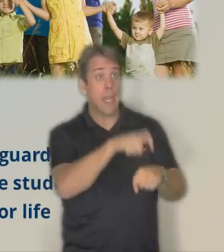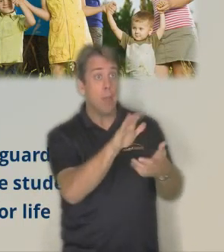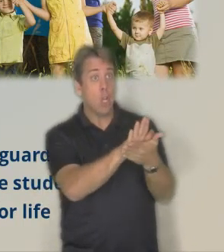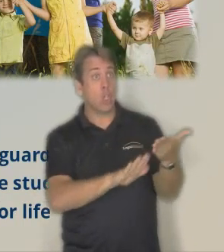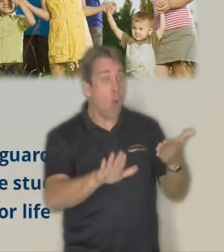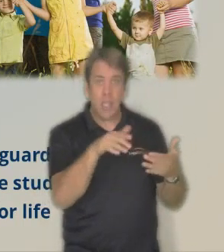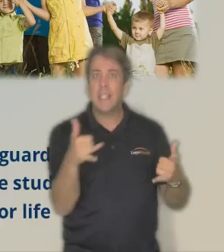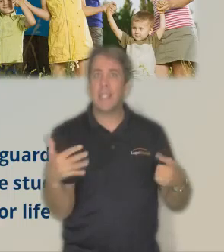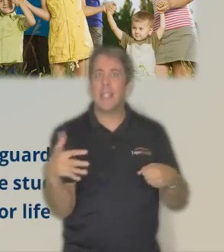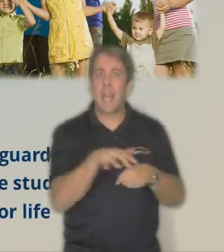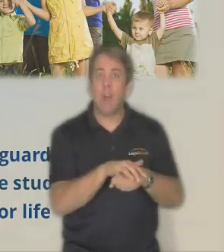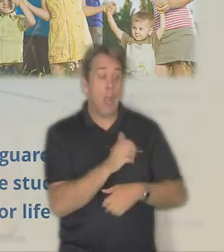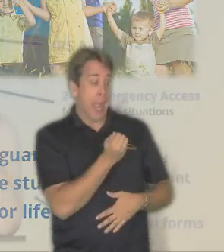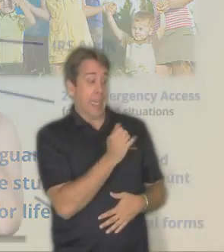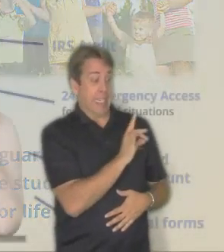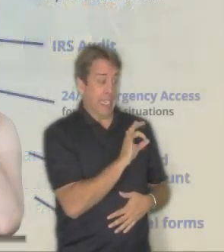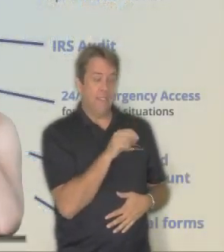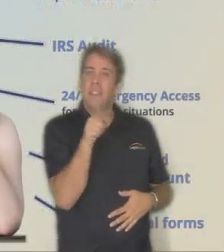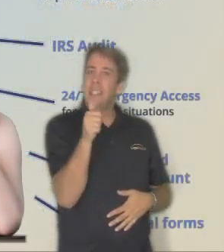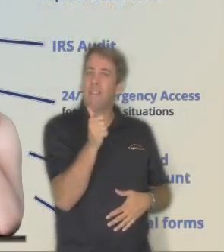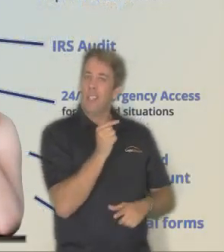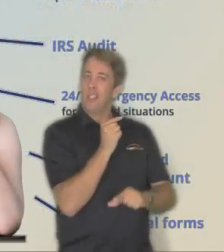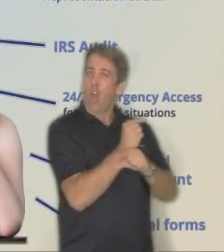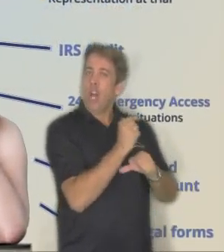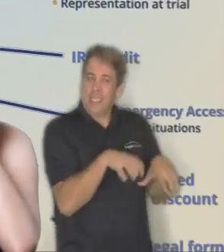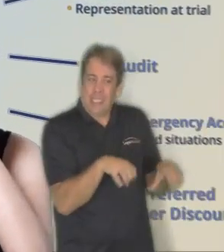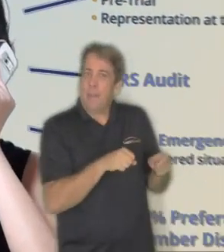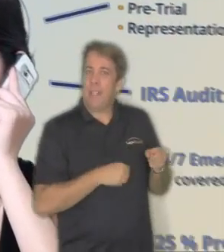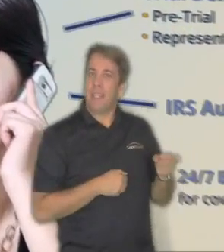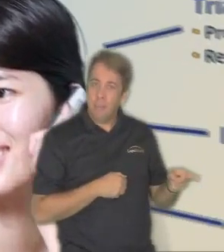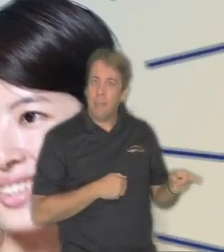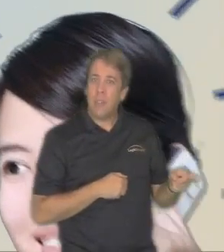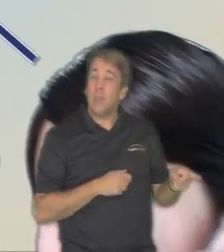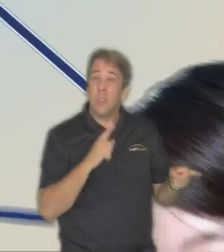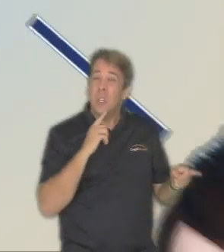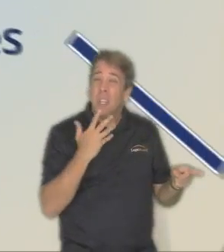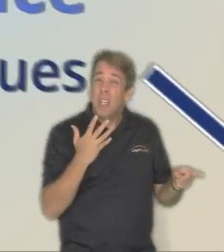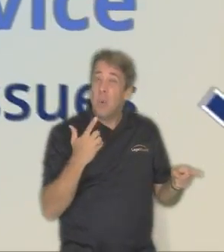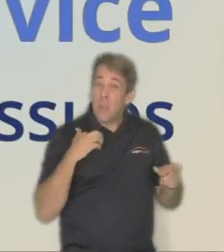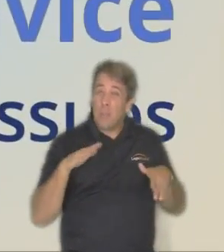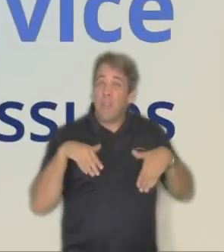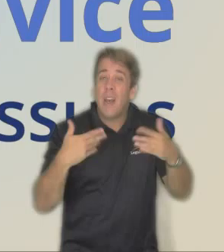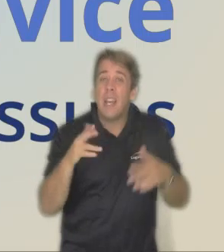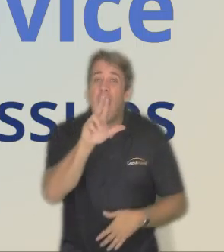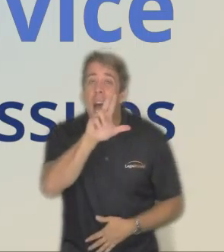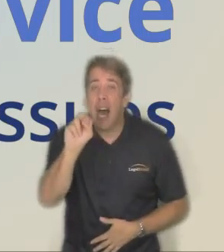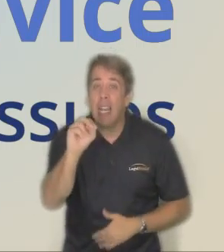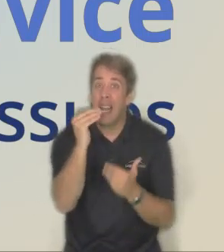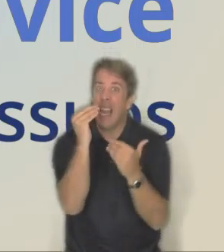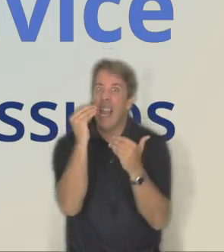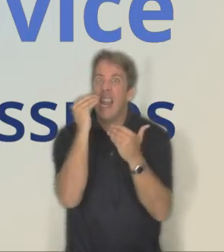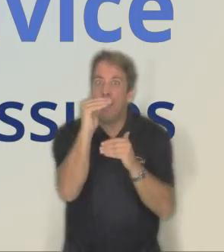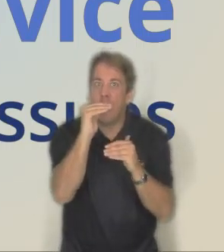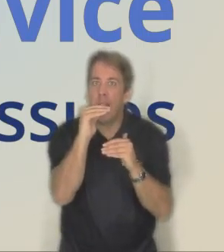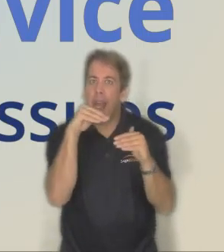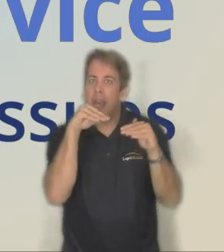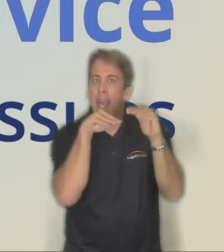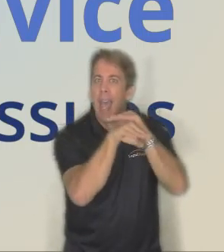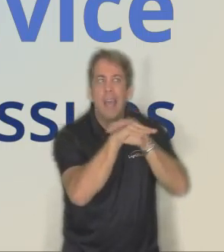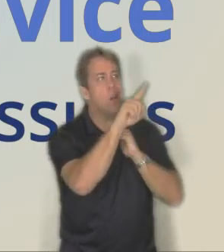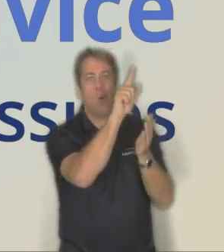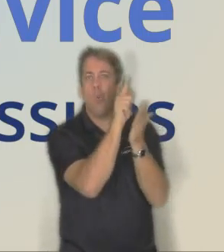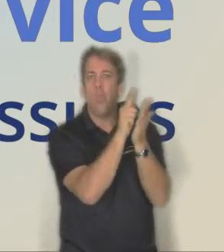we cover the immediate family. Our service is simple. It begins with consultation on an unlimited number of legal issues. You